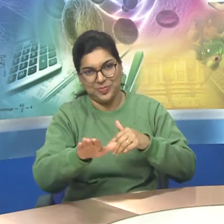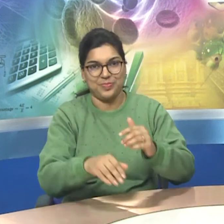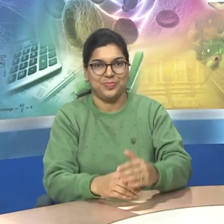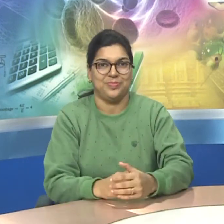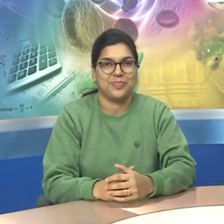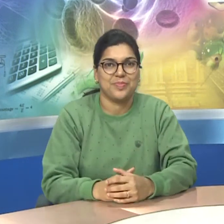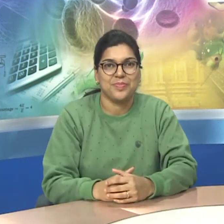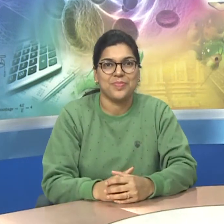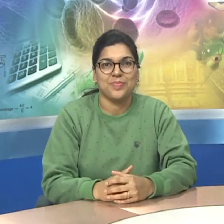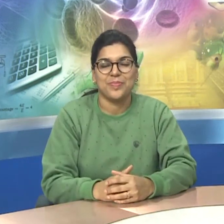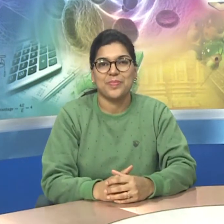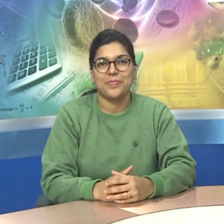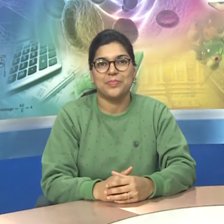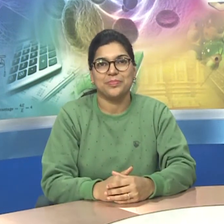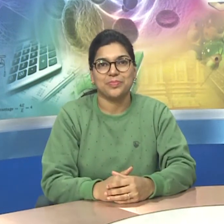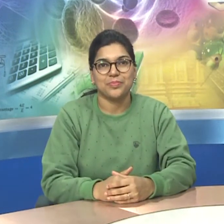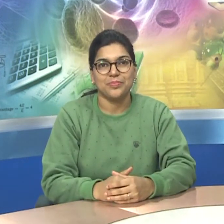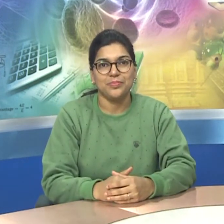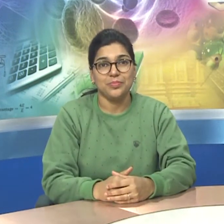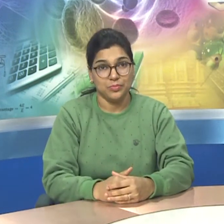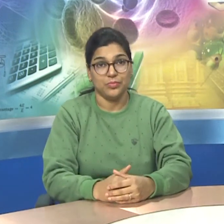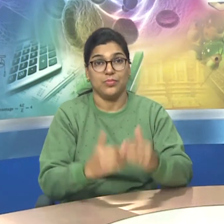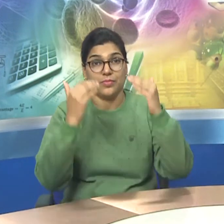Let me show you the example.